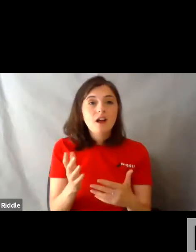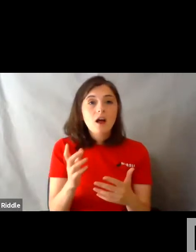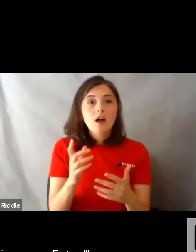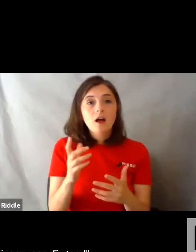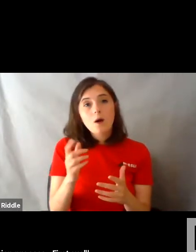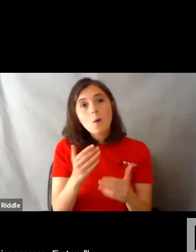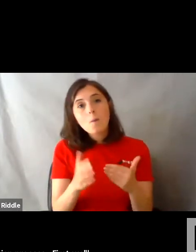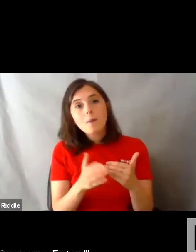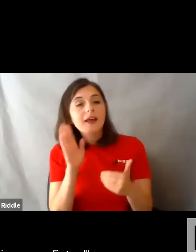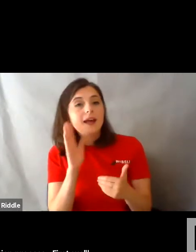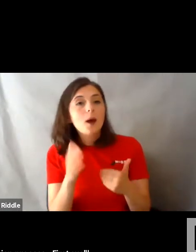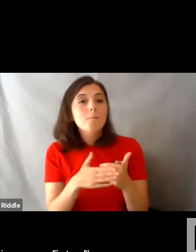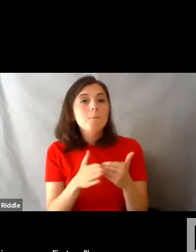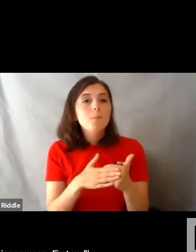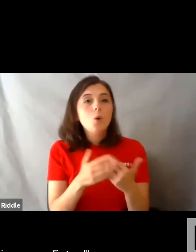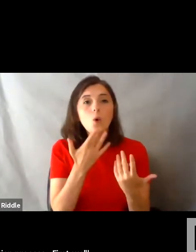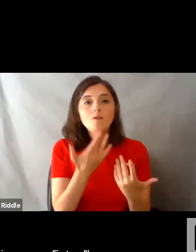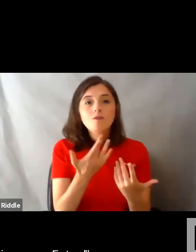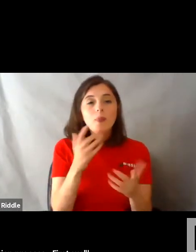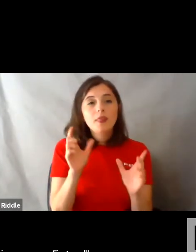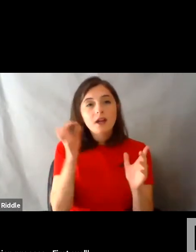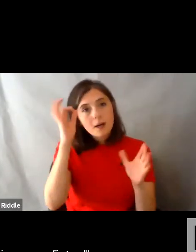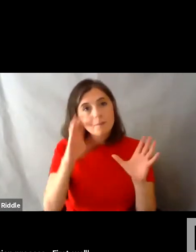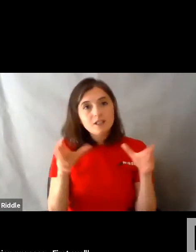Thank you.